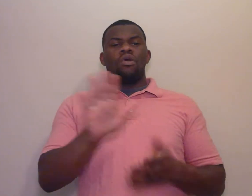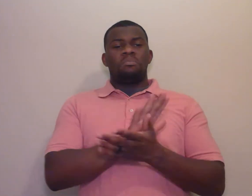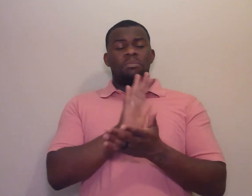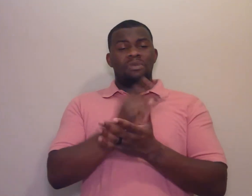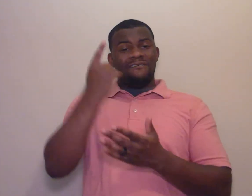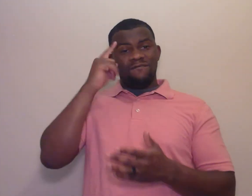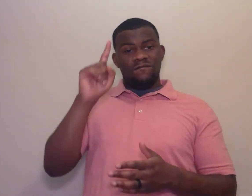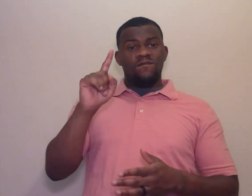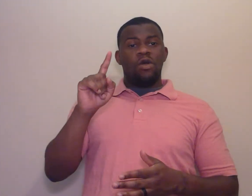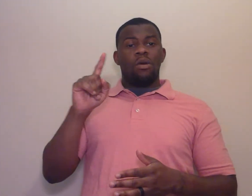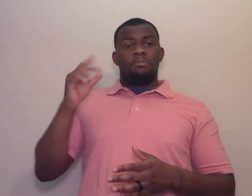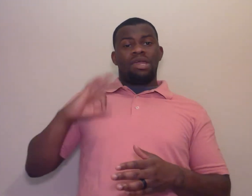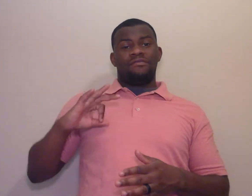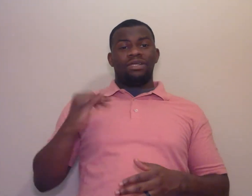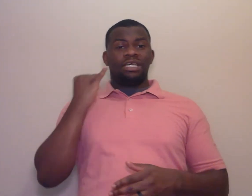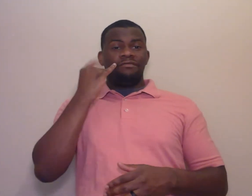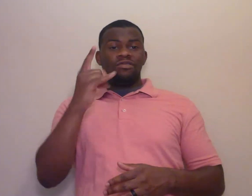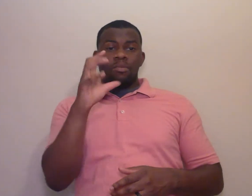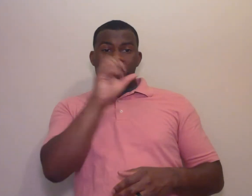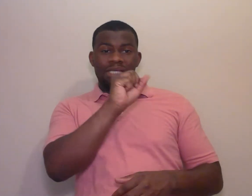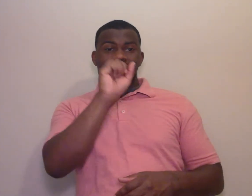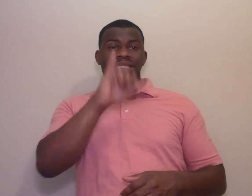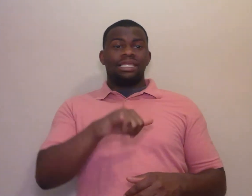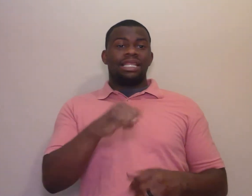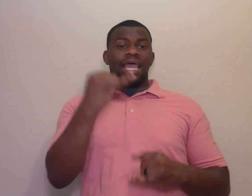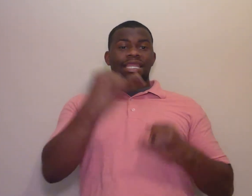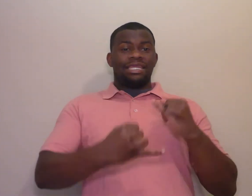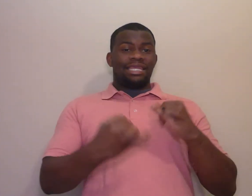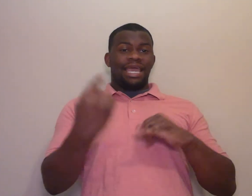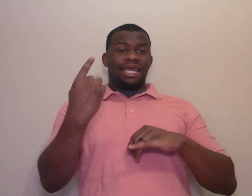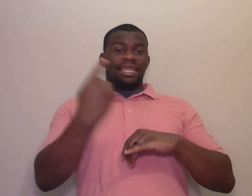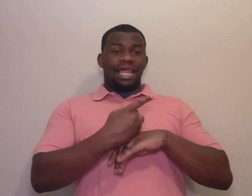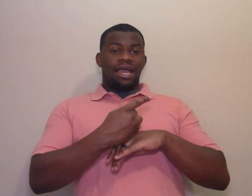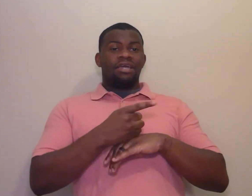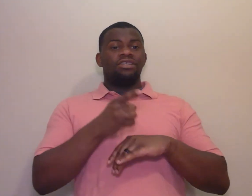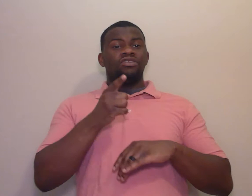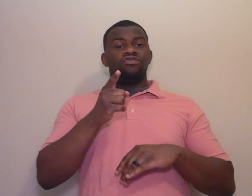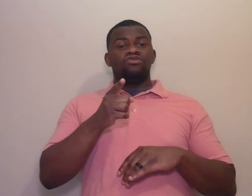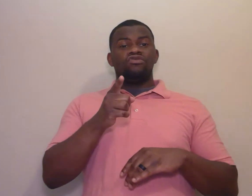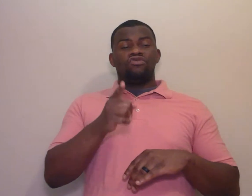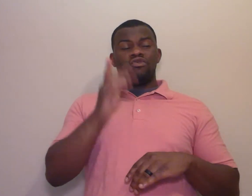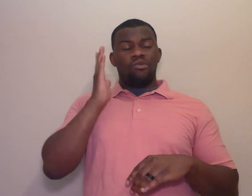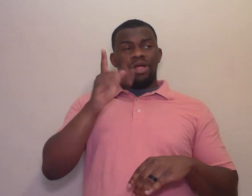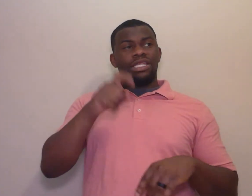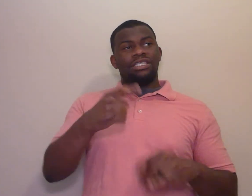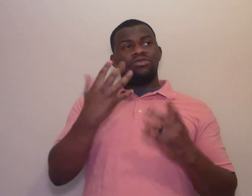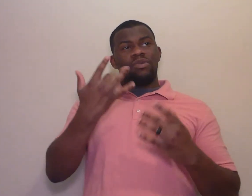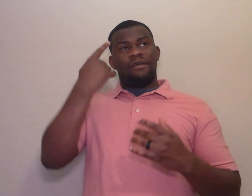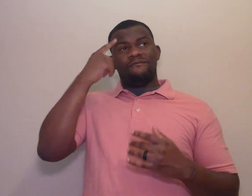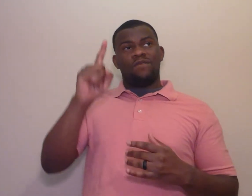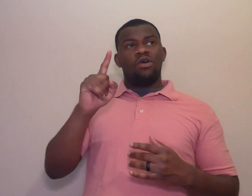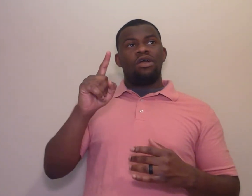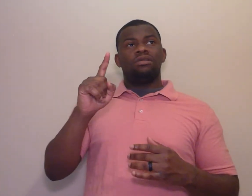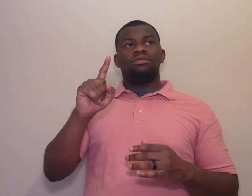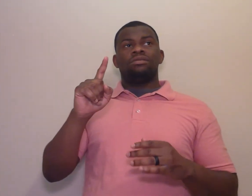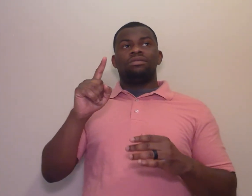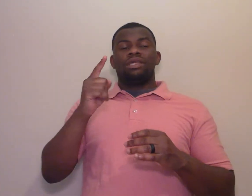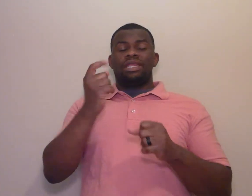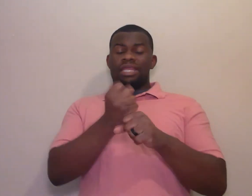that deadline, your next opportunity to enroll for certain benefits will be during the annual open enrollment, which takes place in the